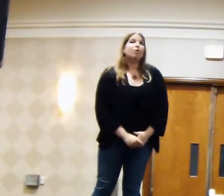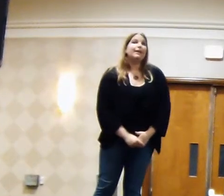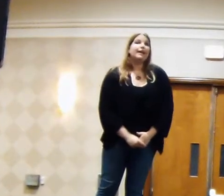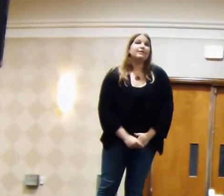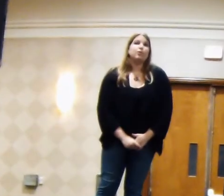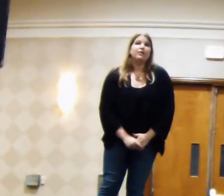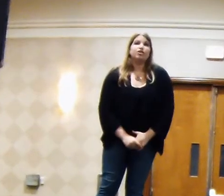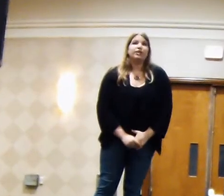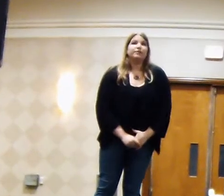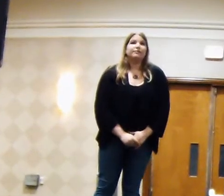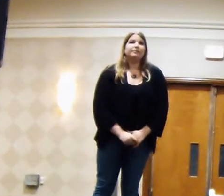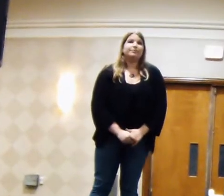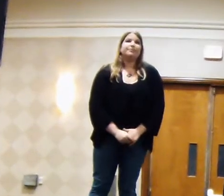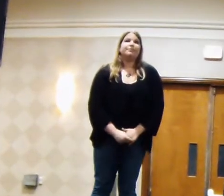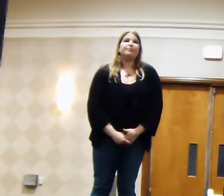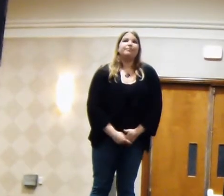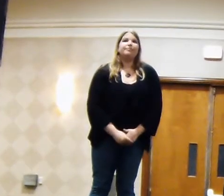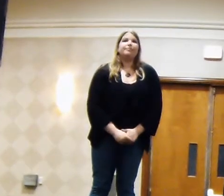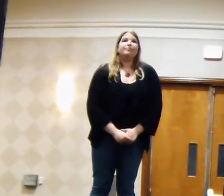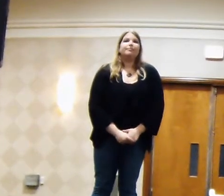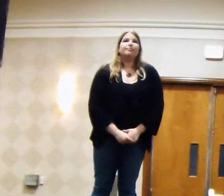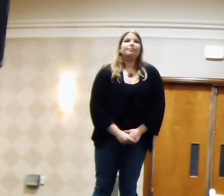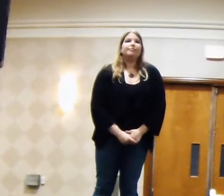Okay, now my next question.